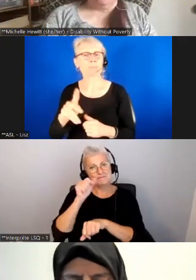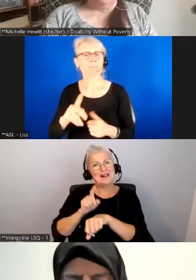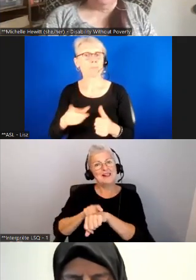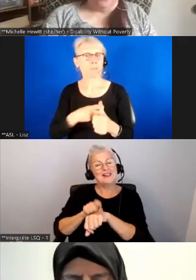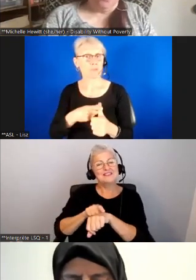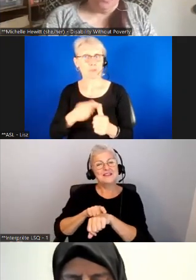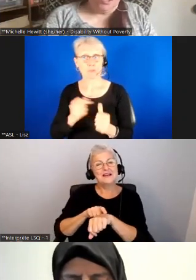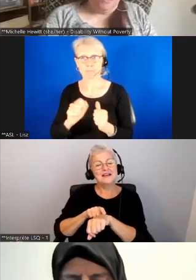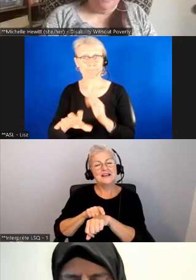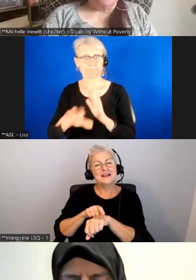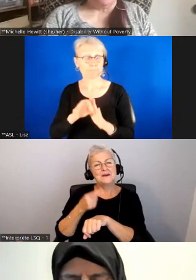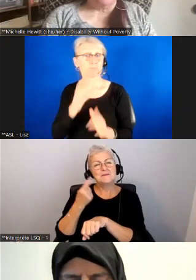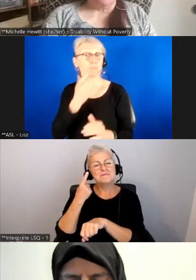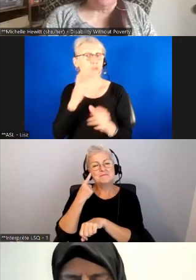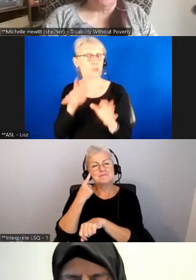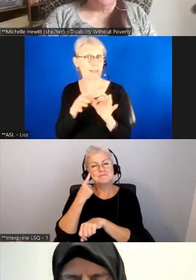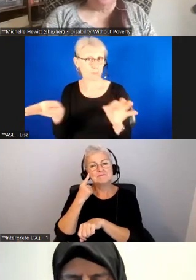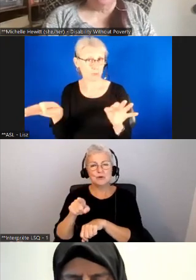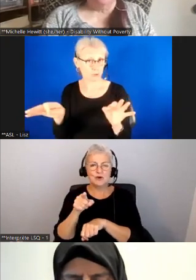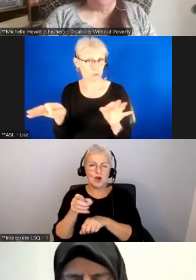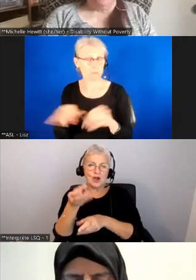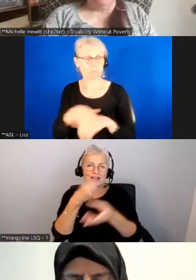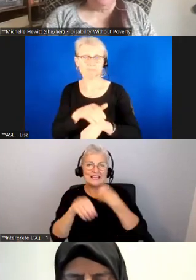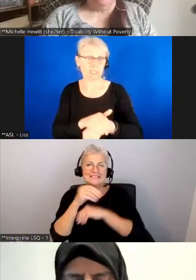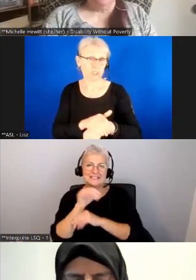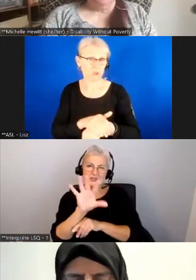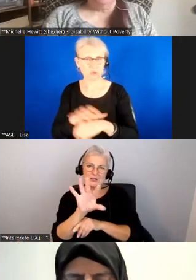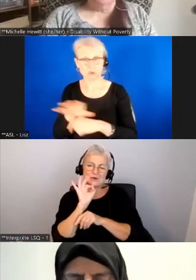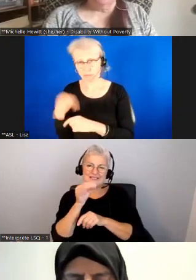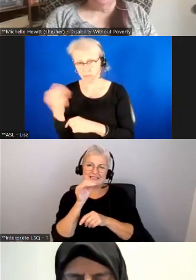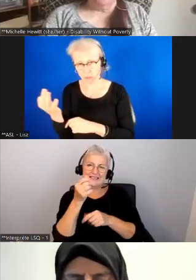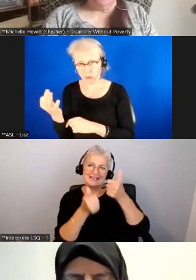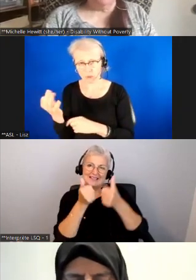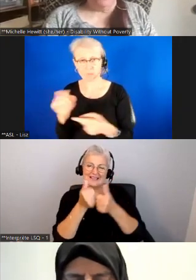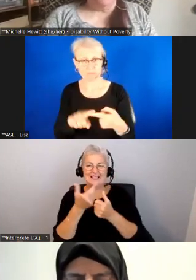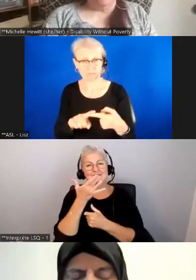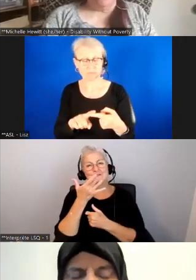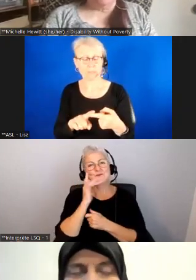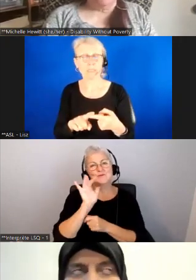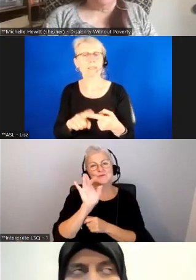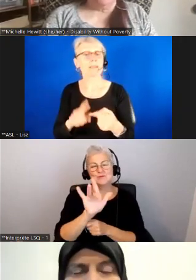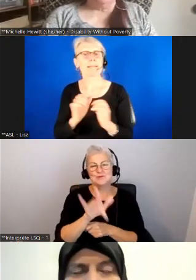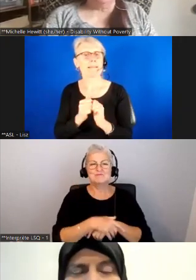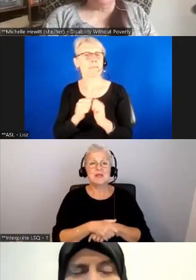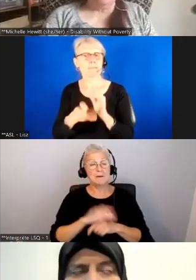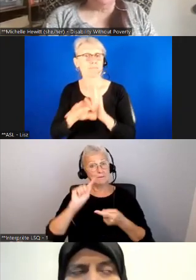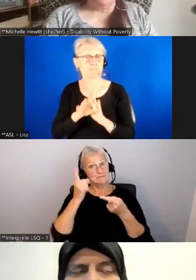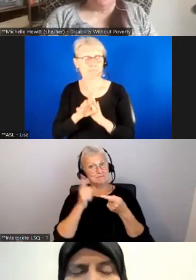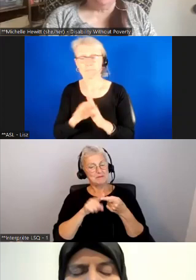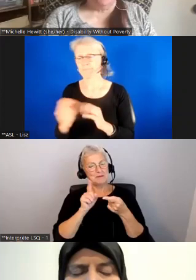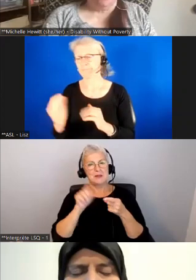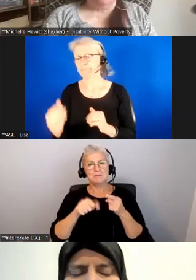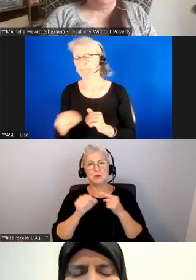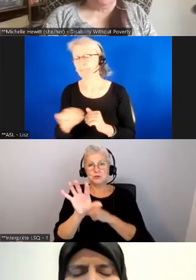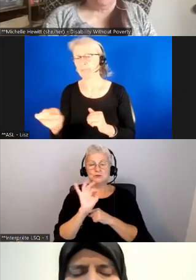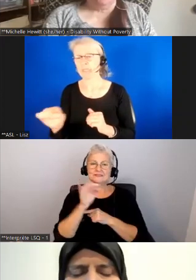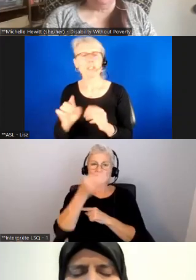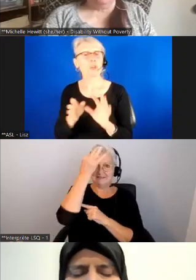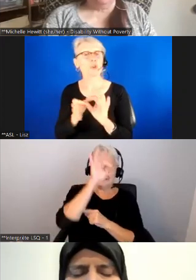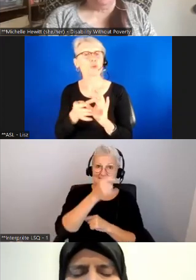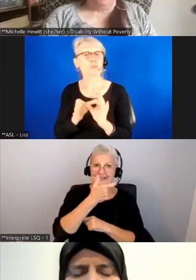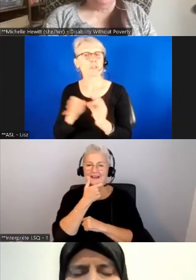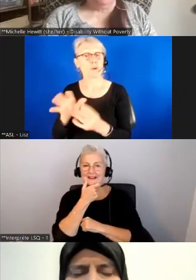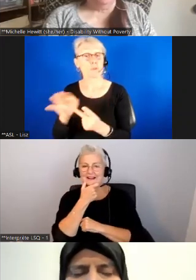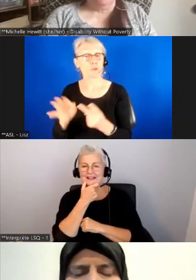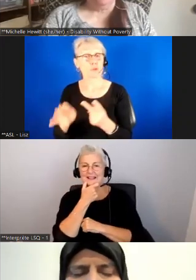preferred language, English or French. You do this by selecting the interpretation option on